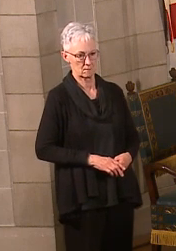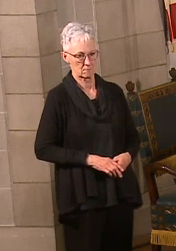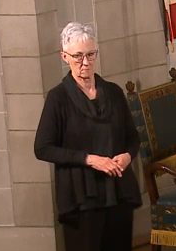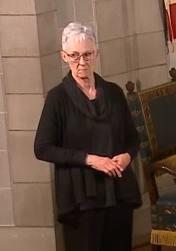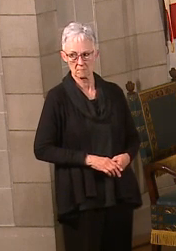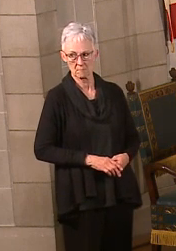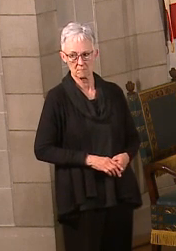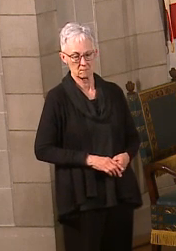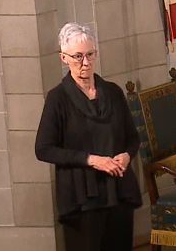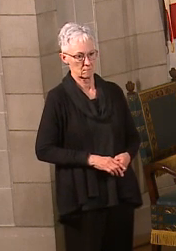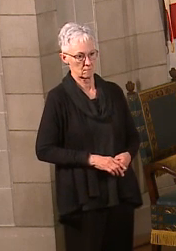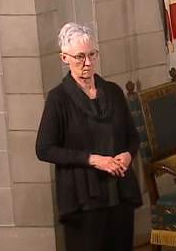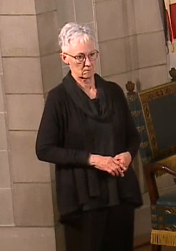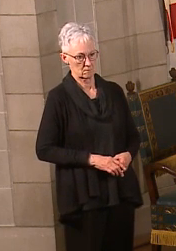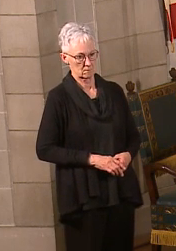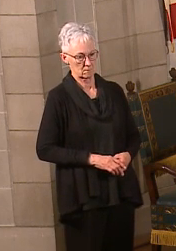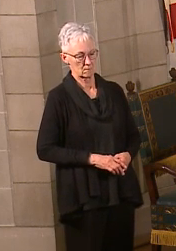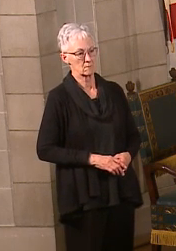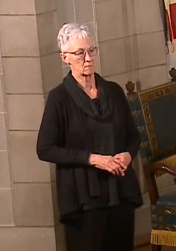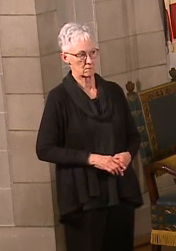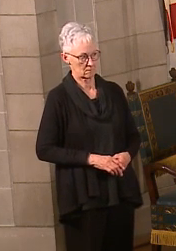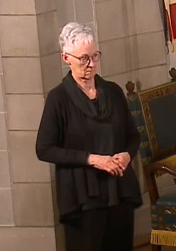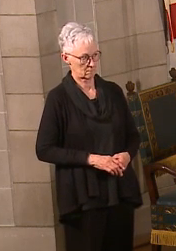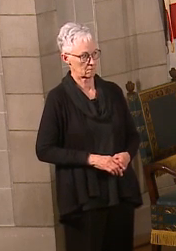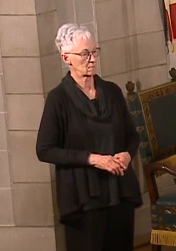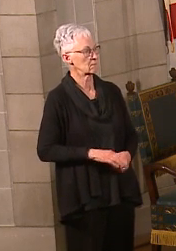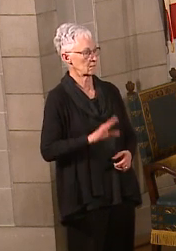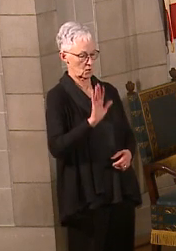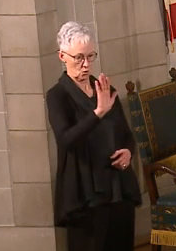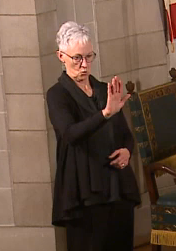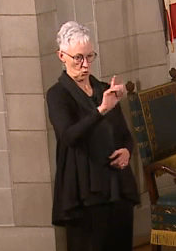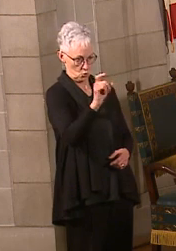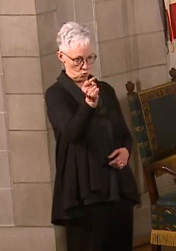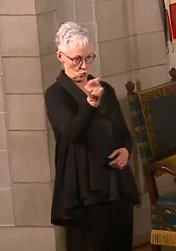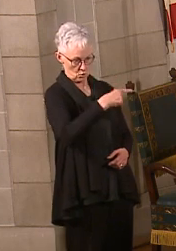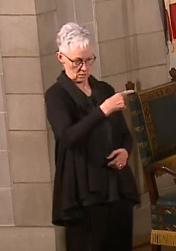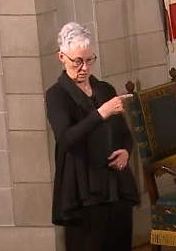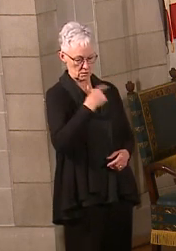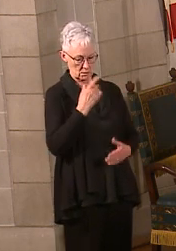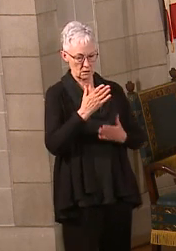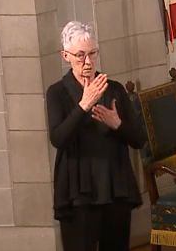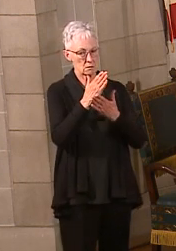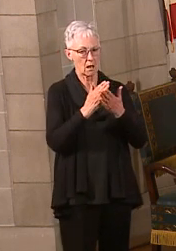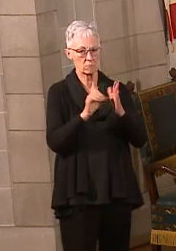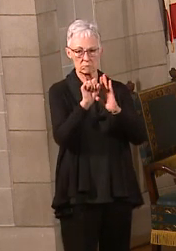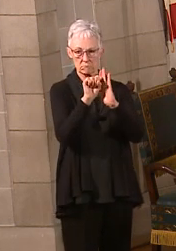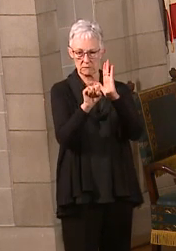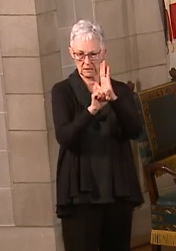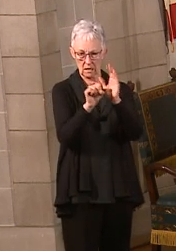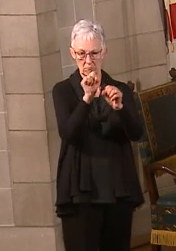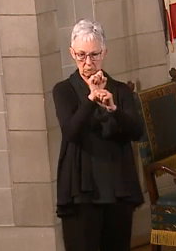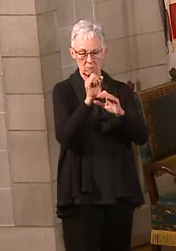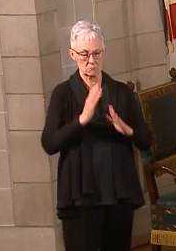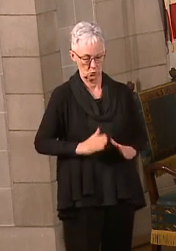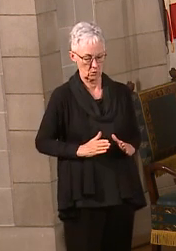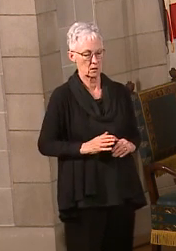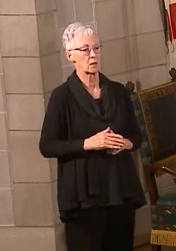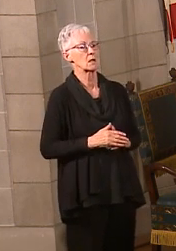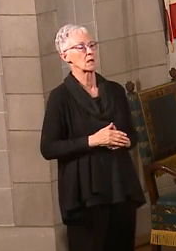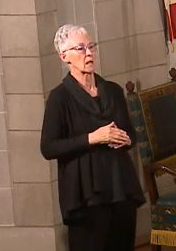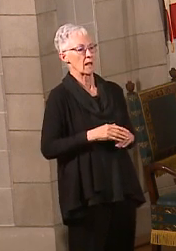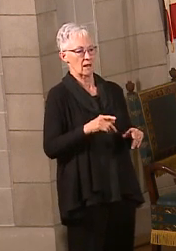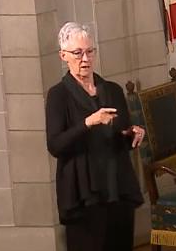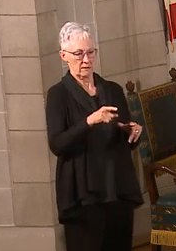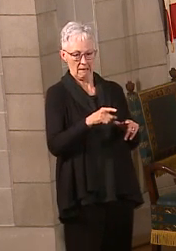done from home, but they're not allowed to do it. Well, so the question was, there are some of our teammates who, can't